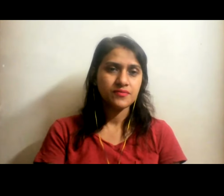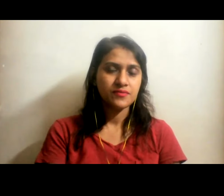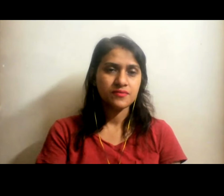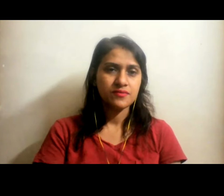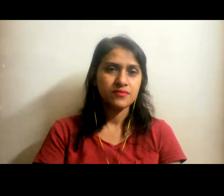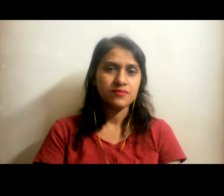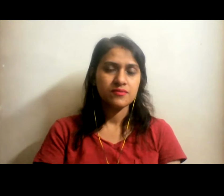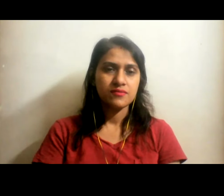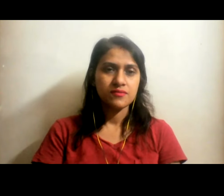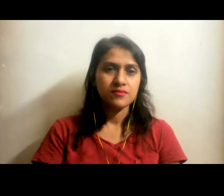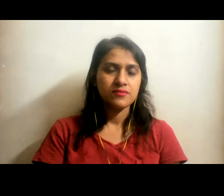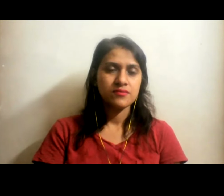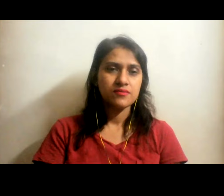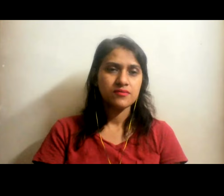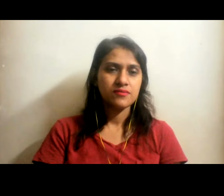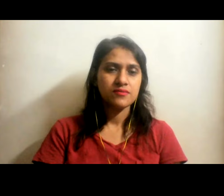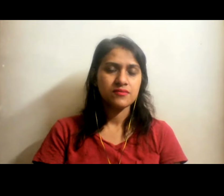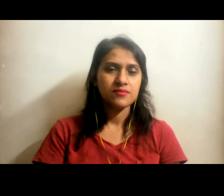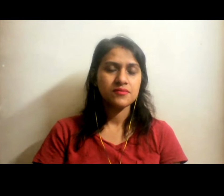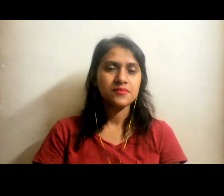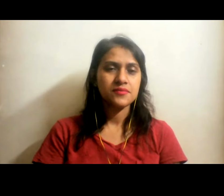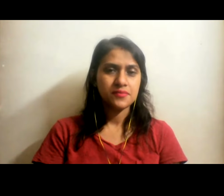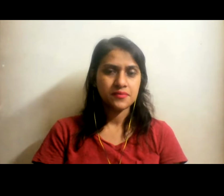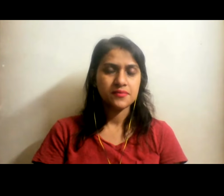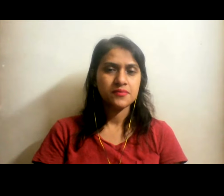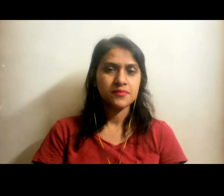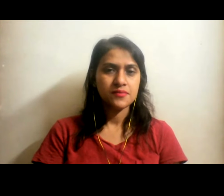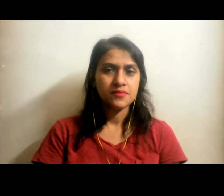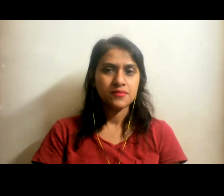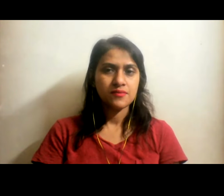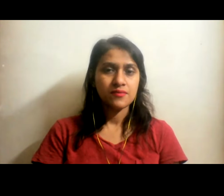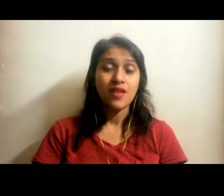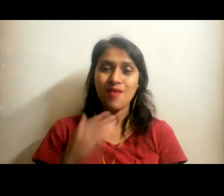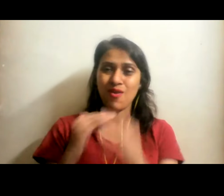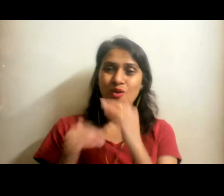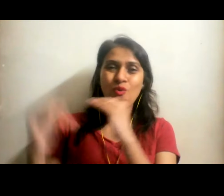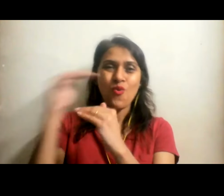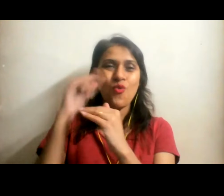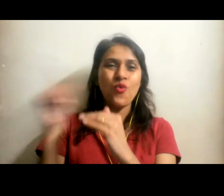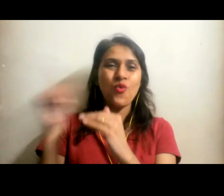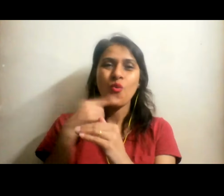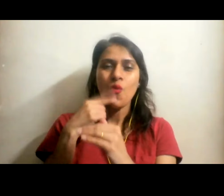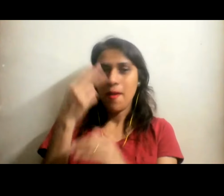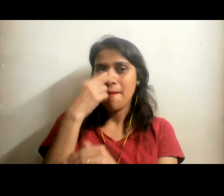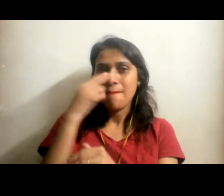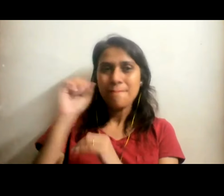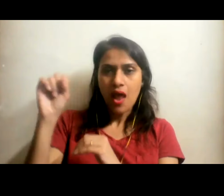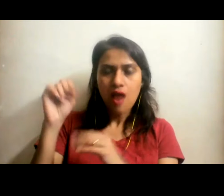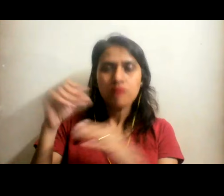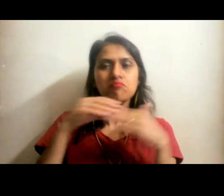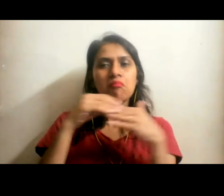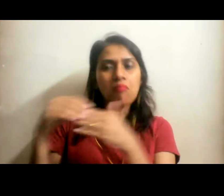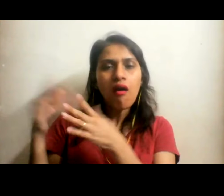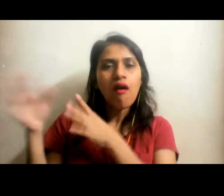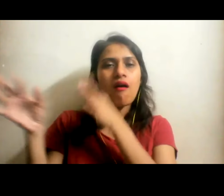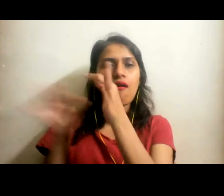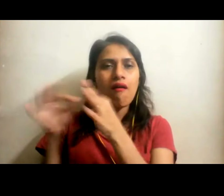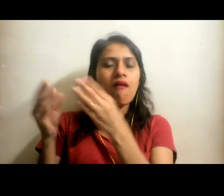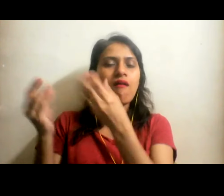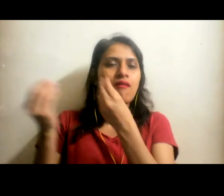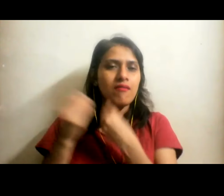second, this is something which I got from my supervisor. He's blind, and he